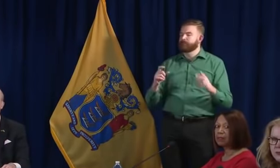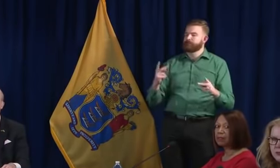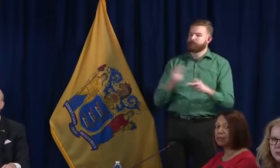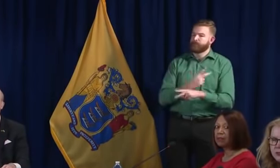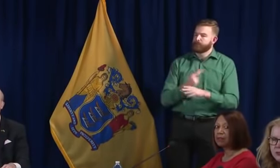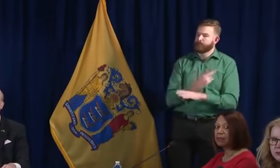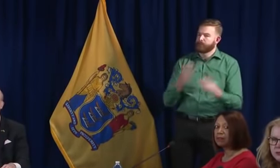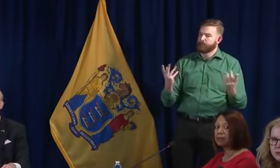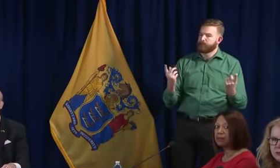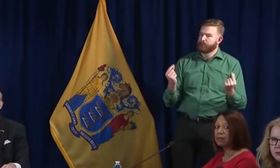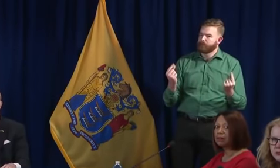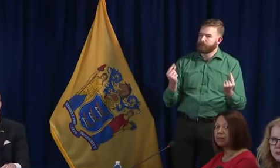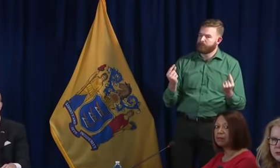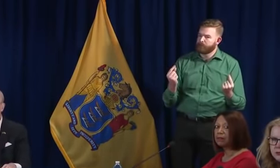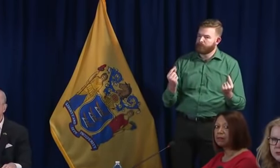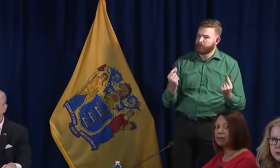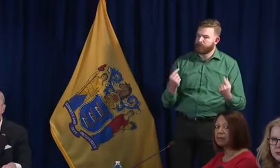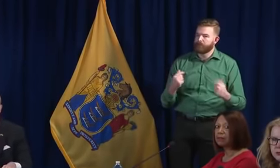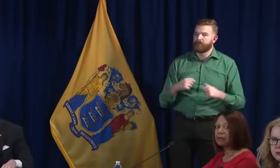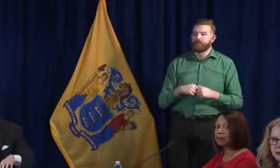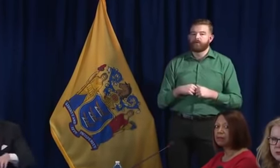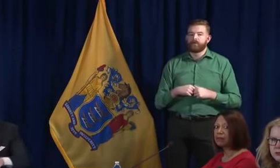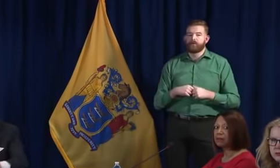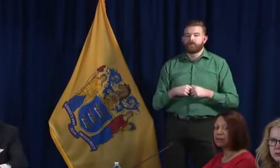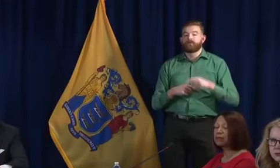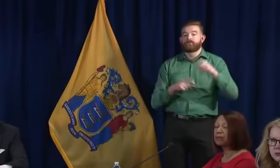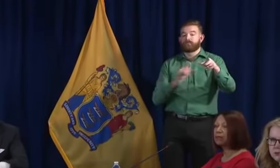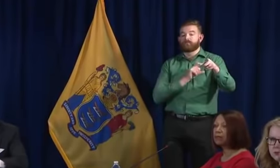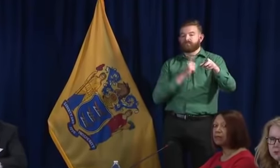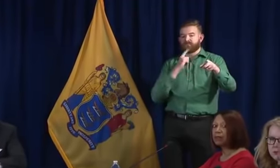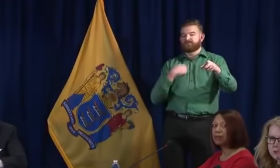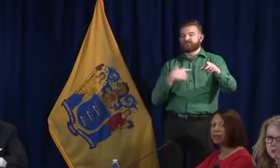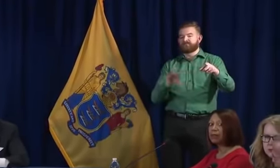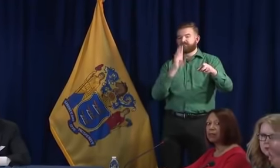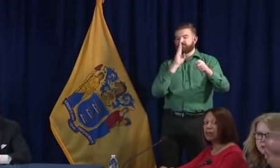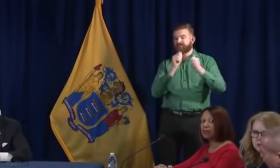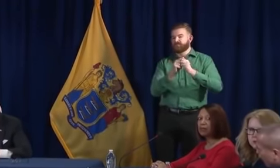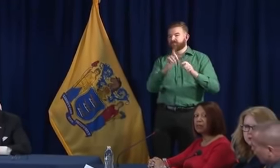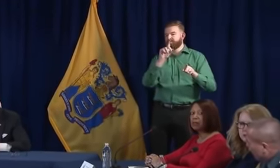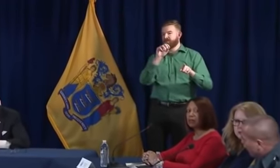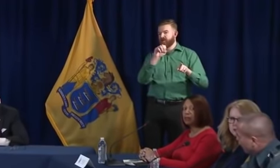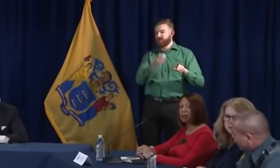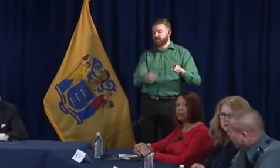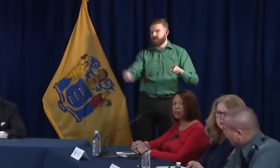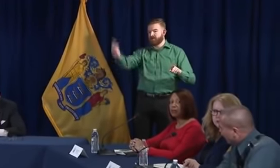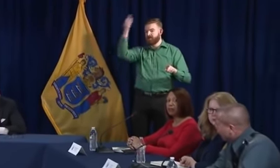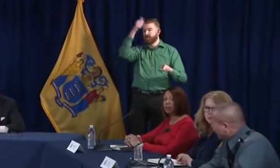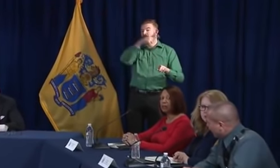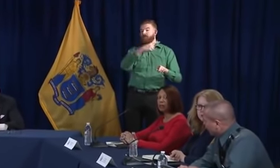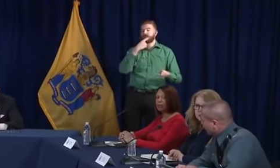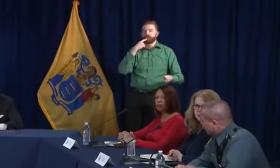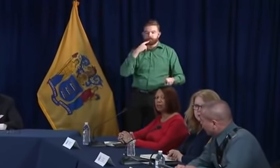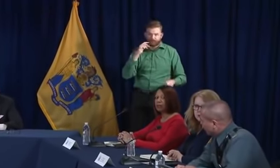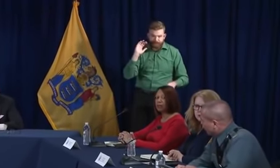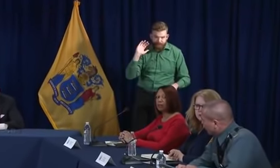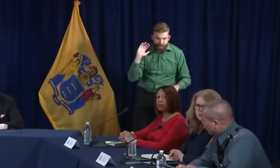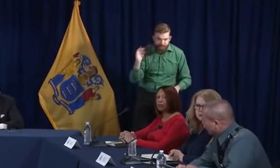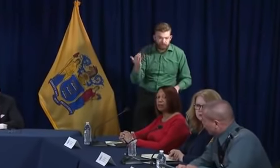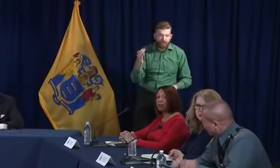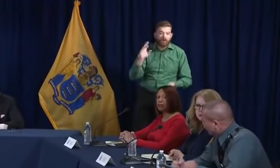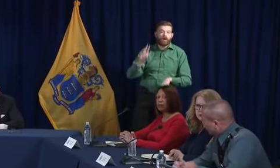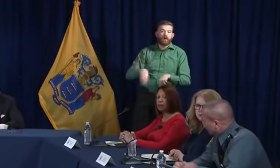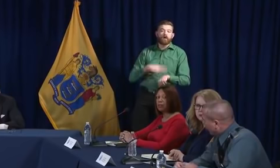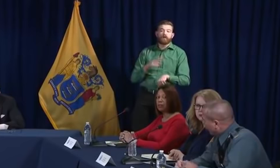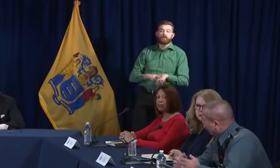that's not that we're not looking into it further, but he said that's normal on a lot of times, that the